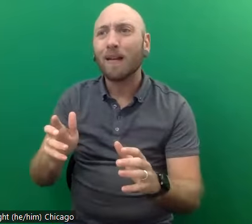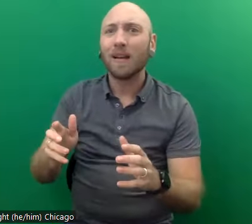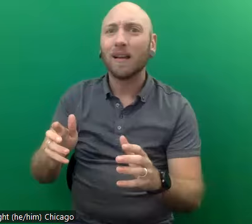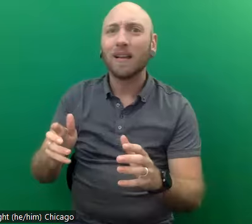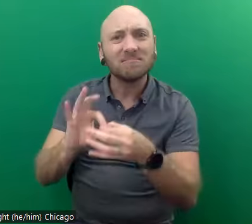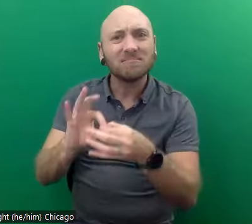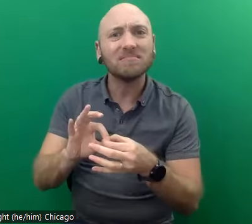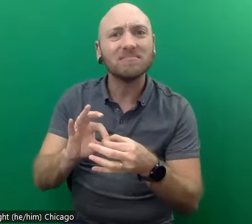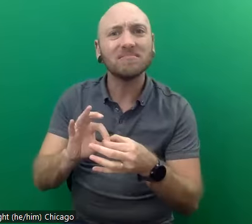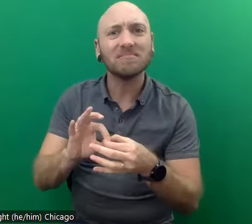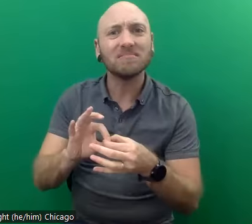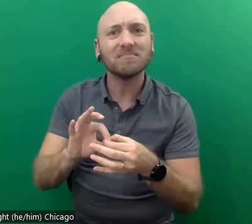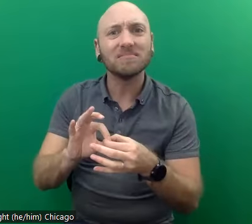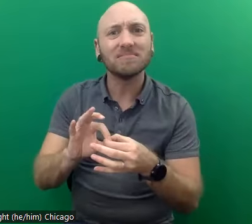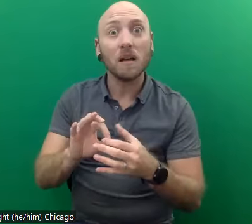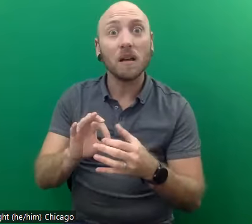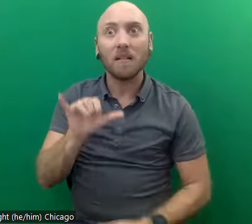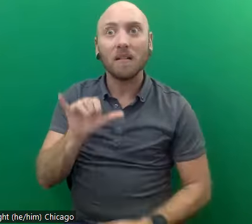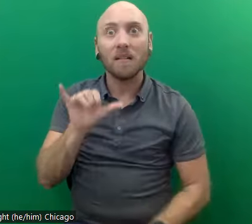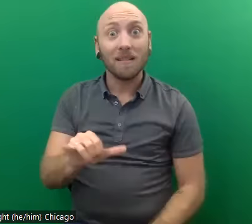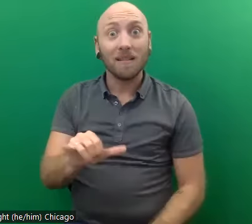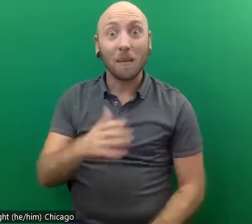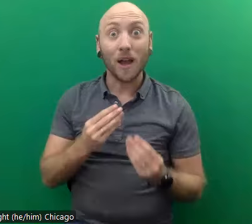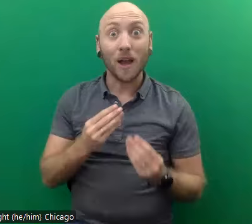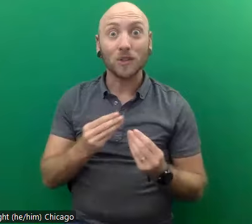And I had found my solution: